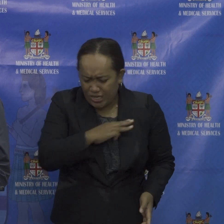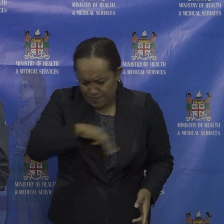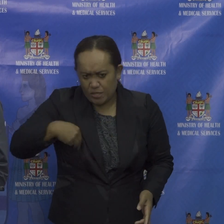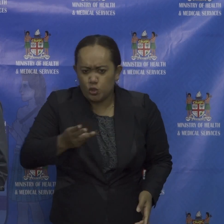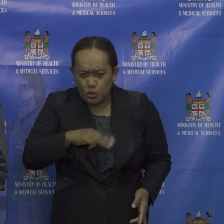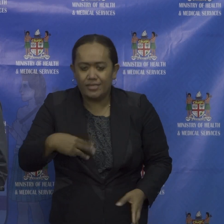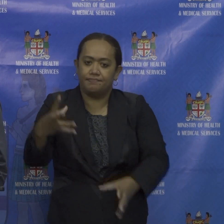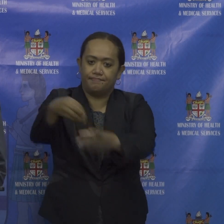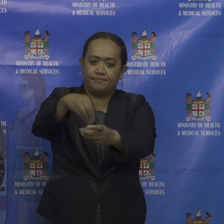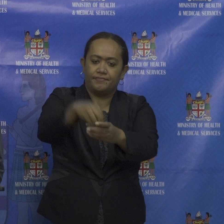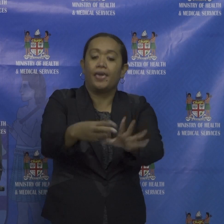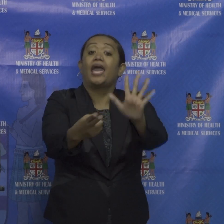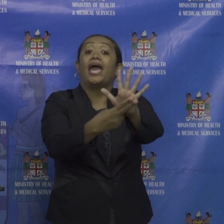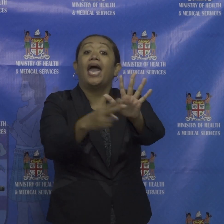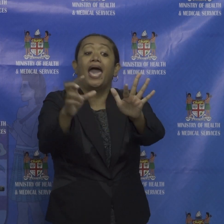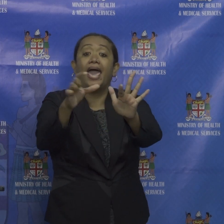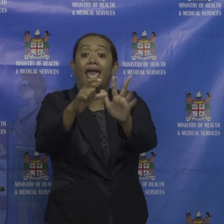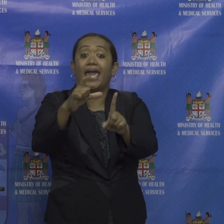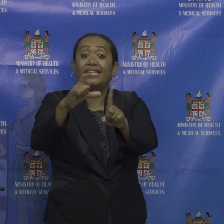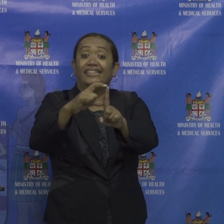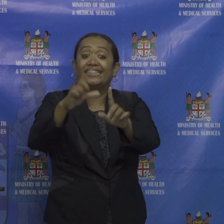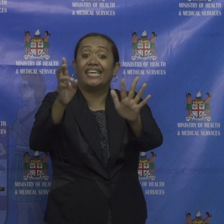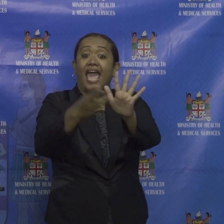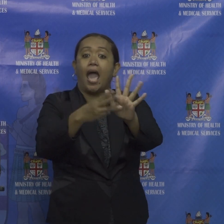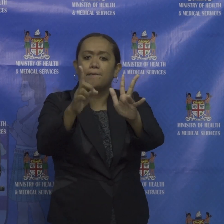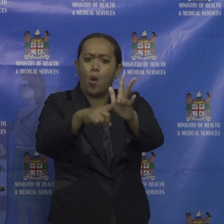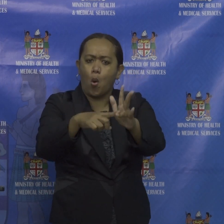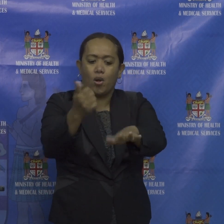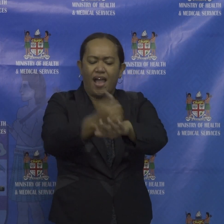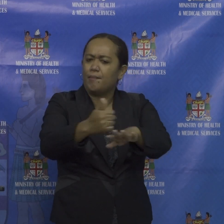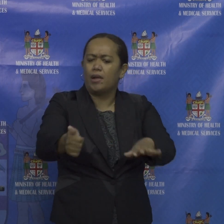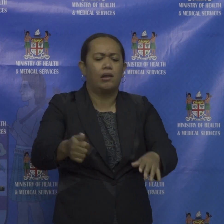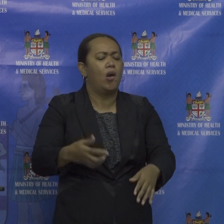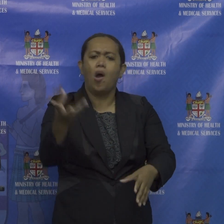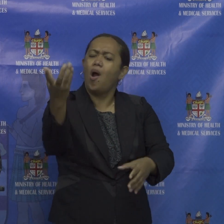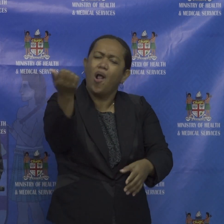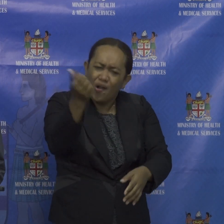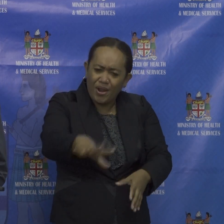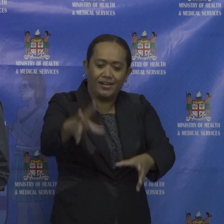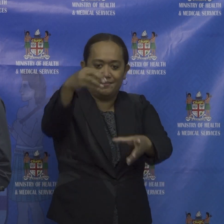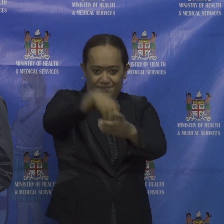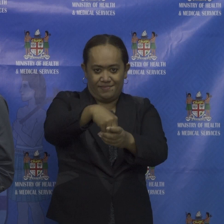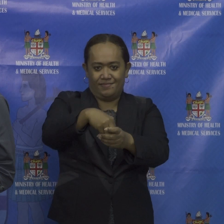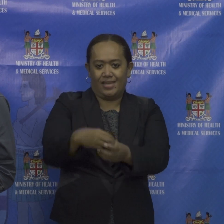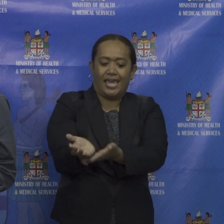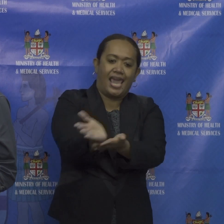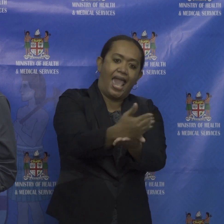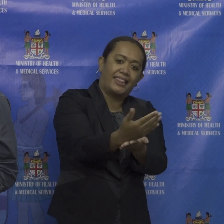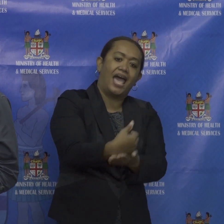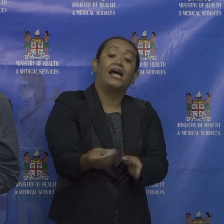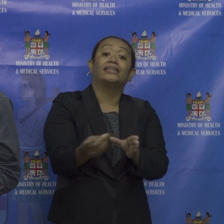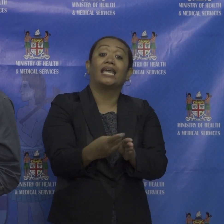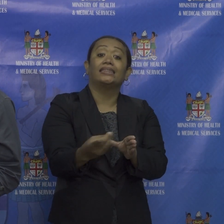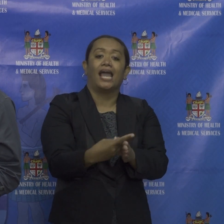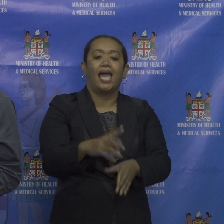NDMO, the commissioners, all those government agencies who are involved in gathering data. They are